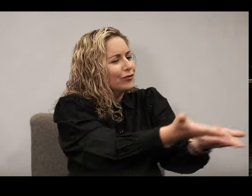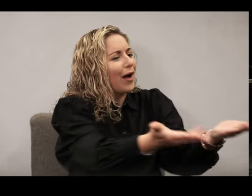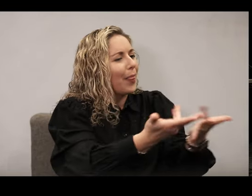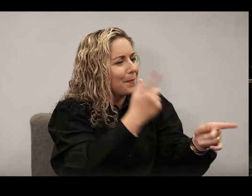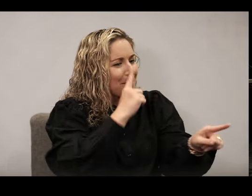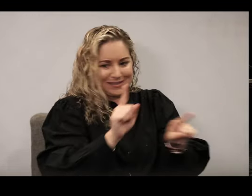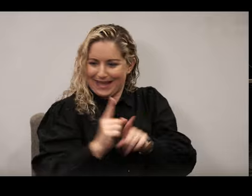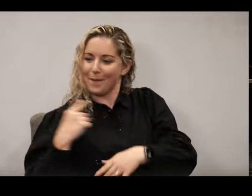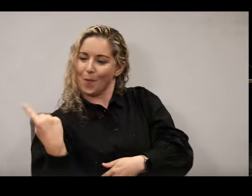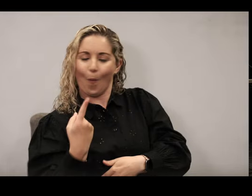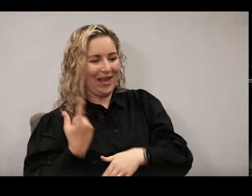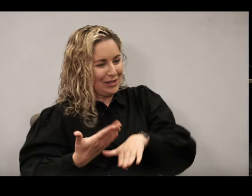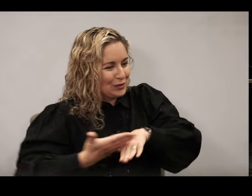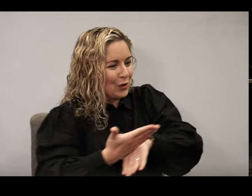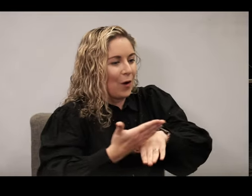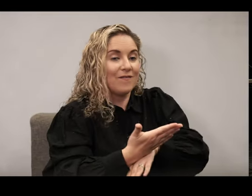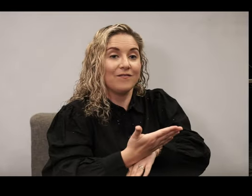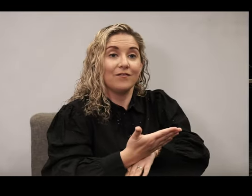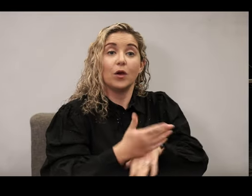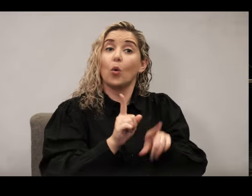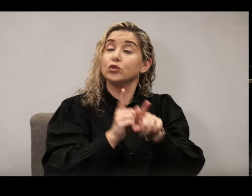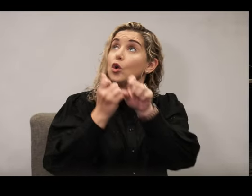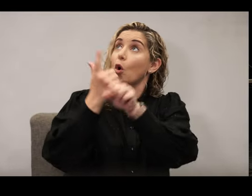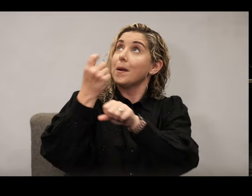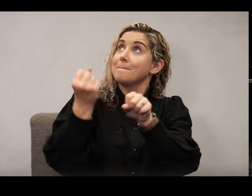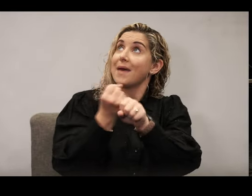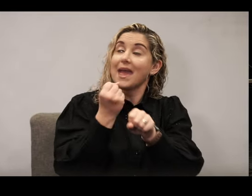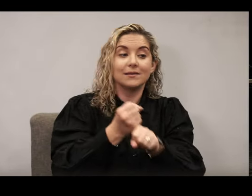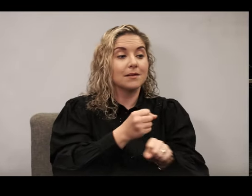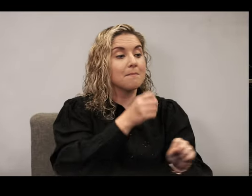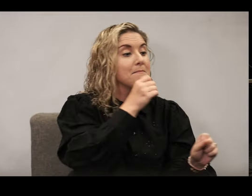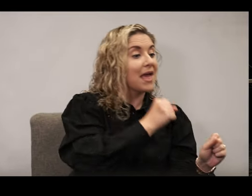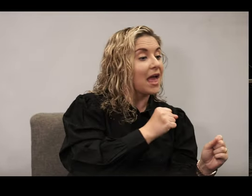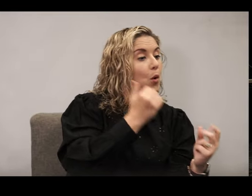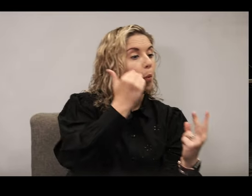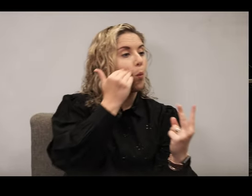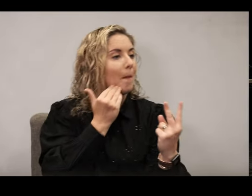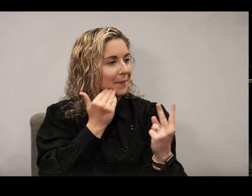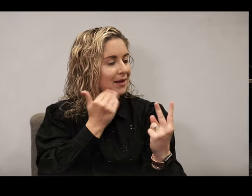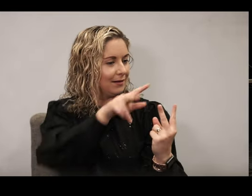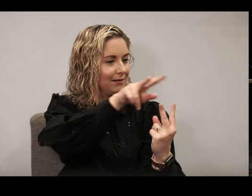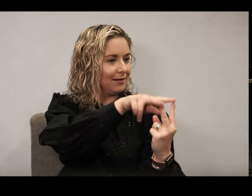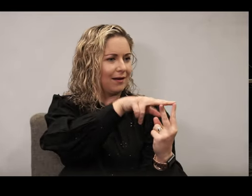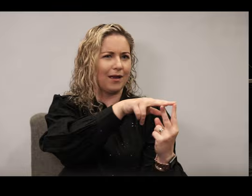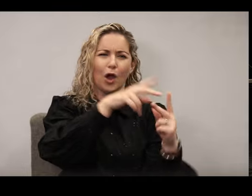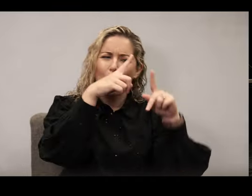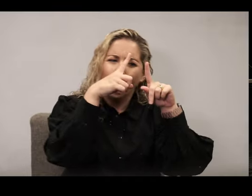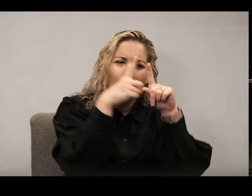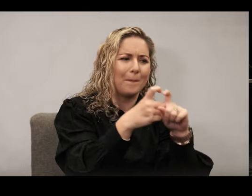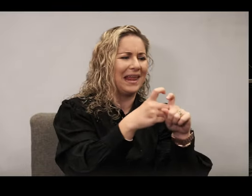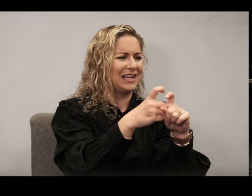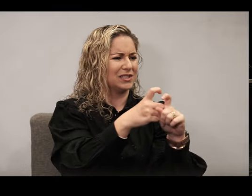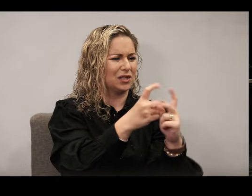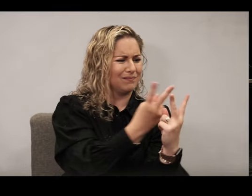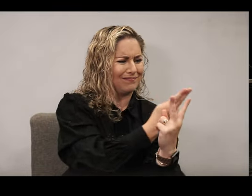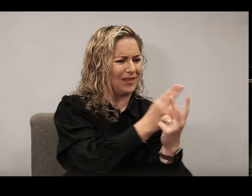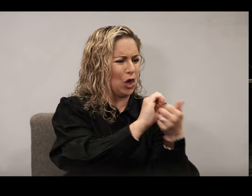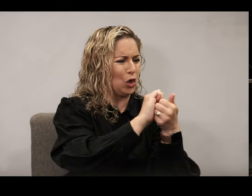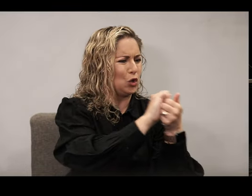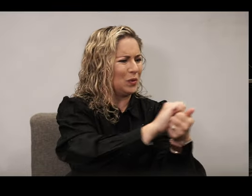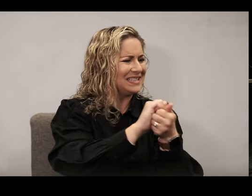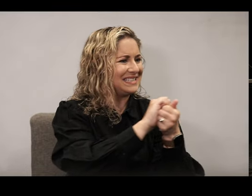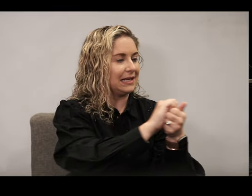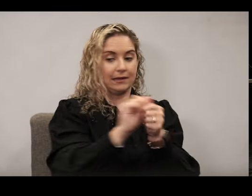humanity, male and female, verse 27, a complex unity, two genders making up one humanity,